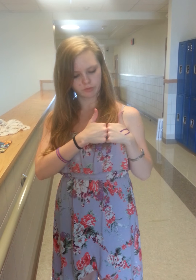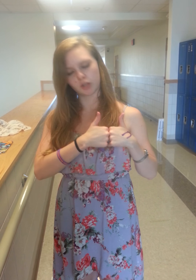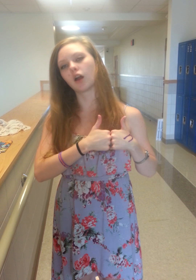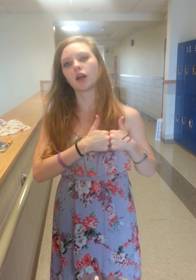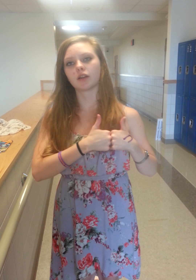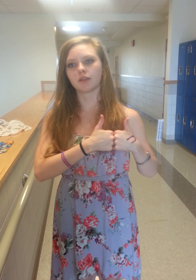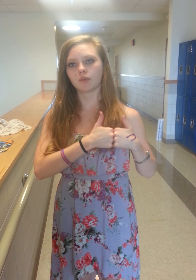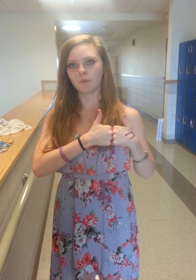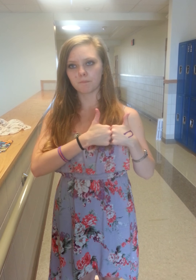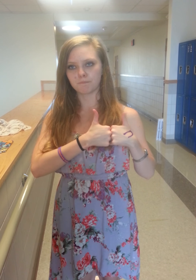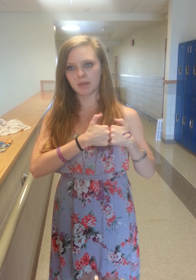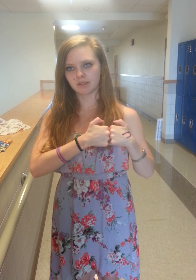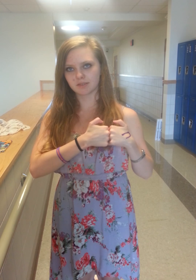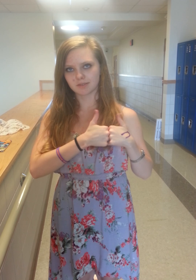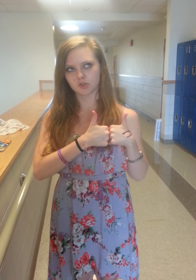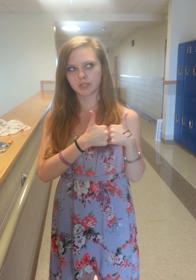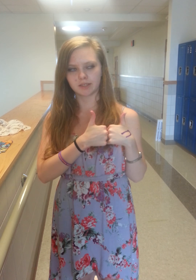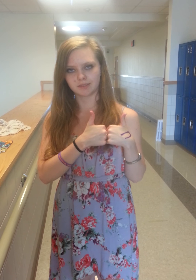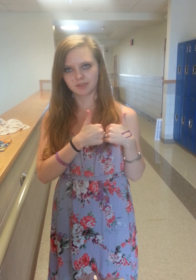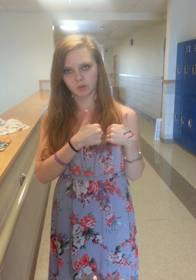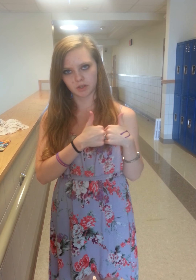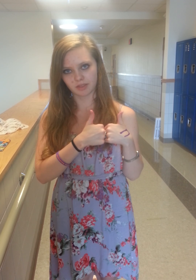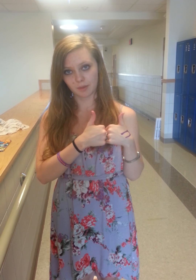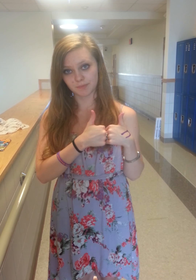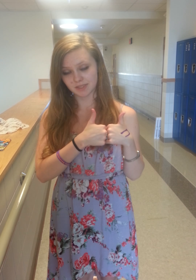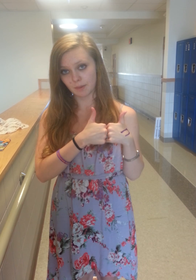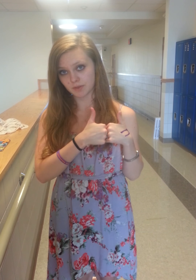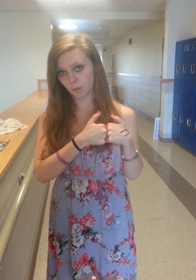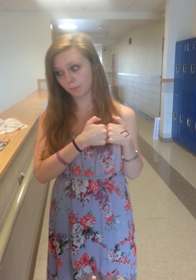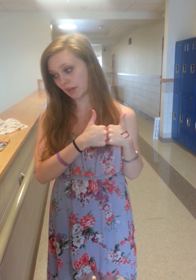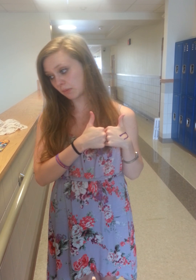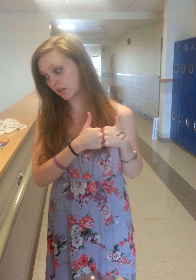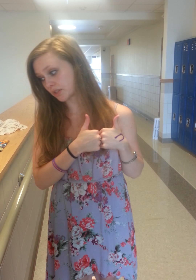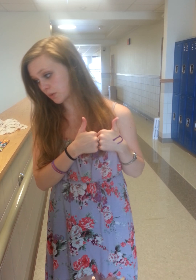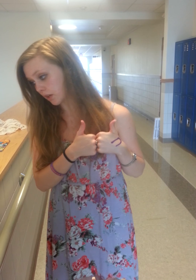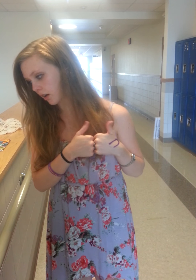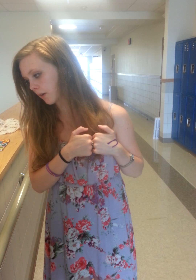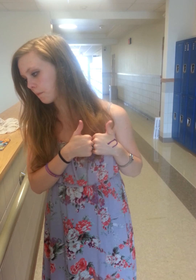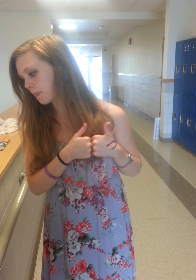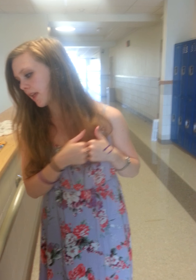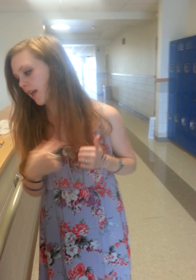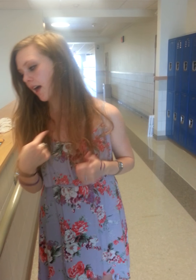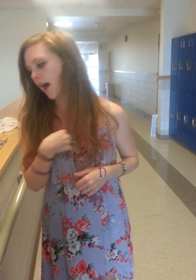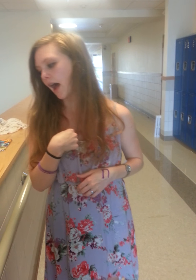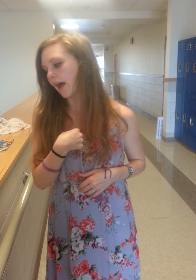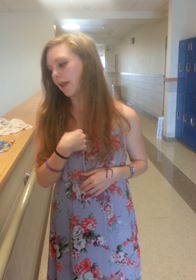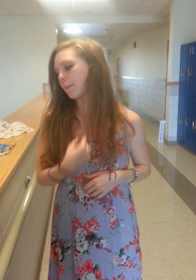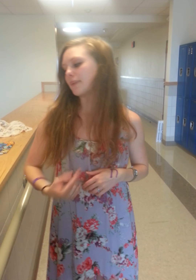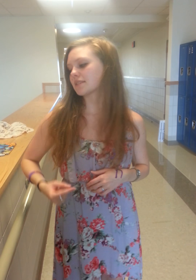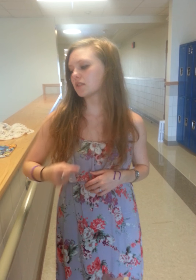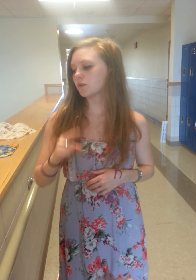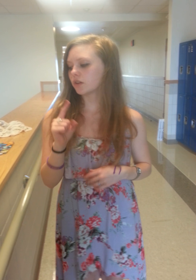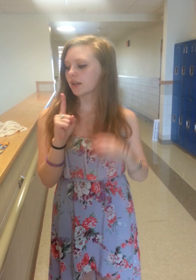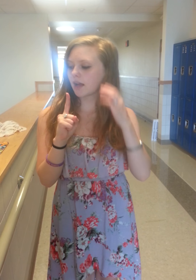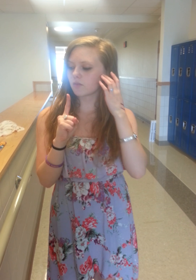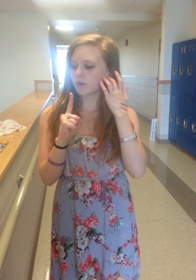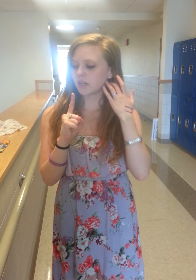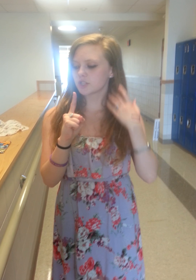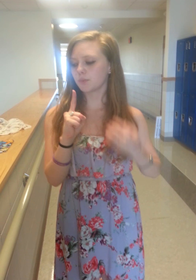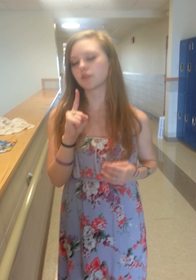your heart, and bend and straighten your thumbs. So baby or sweetheart, I miss you. You're going to have a one hand shape with your